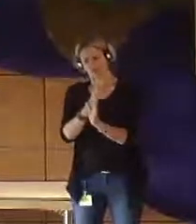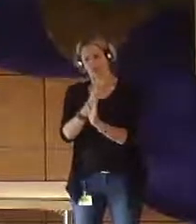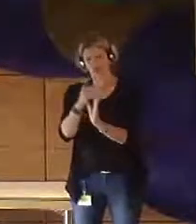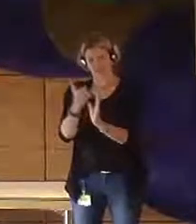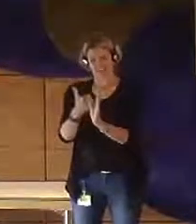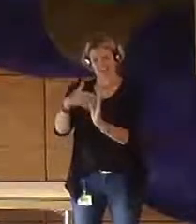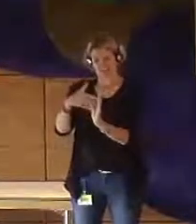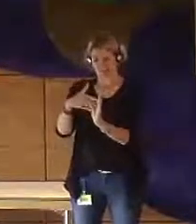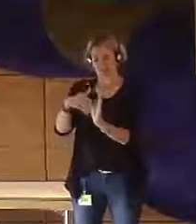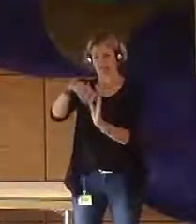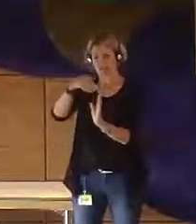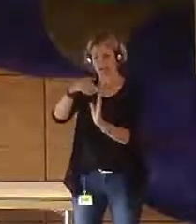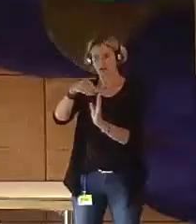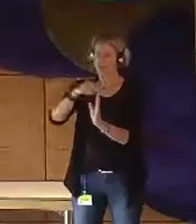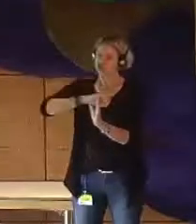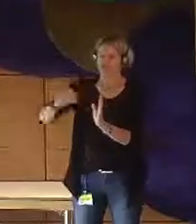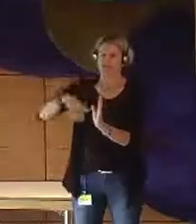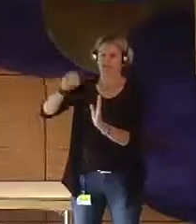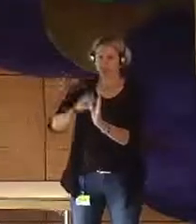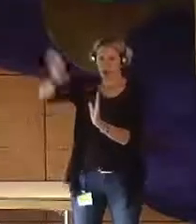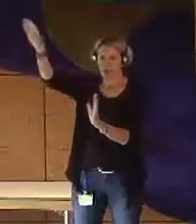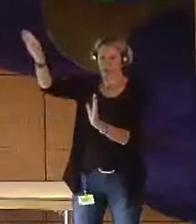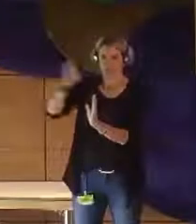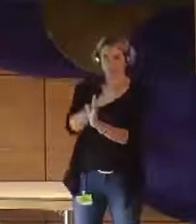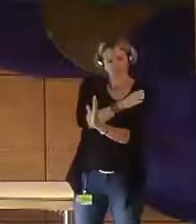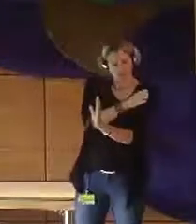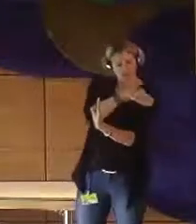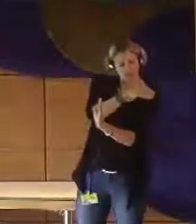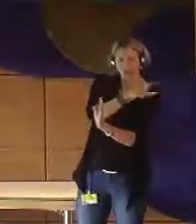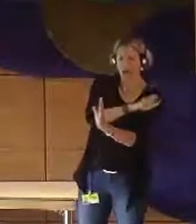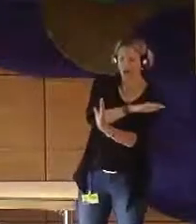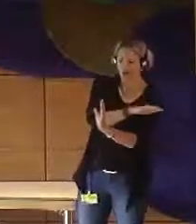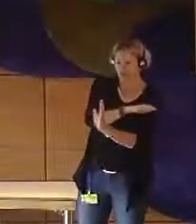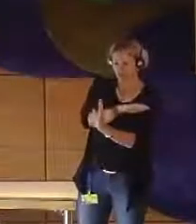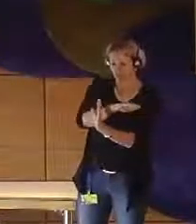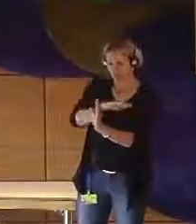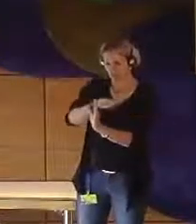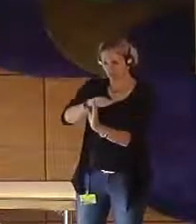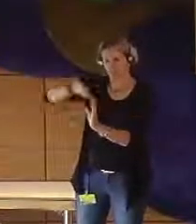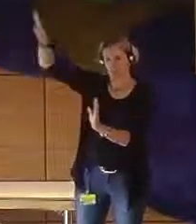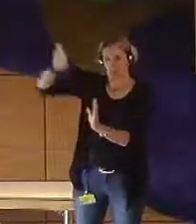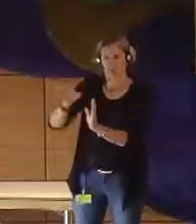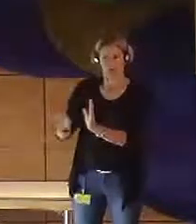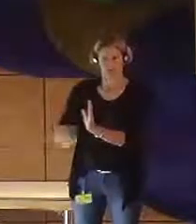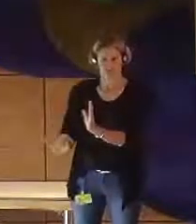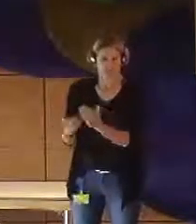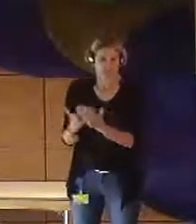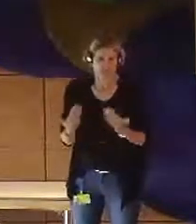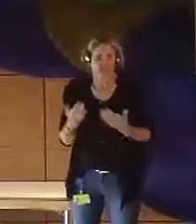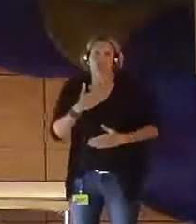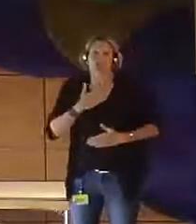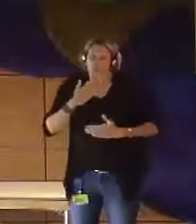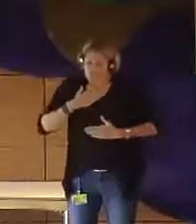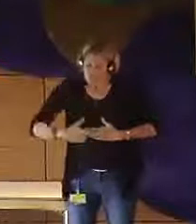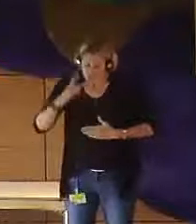start very slowly and just gradually build up. So my personal feeling, and it's very much after discussion